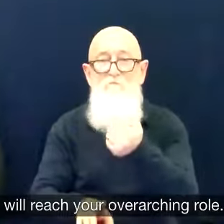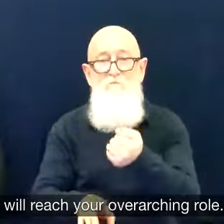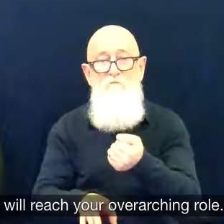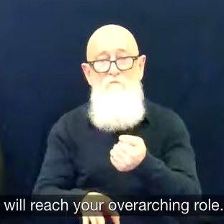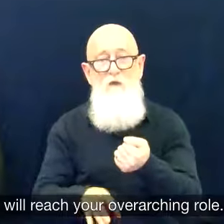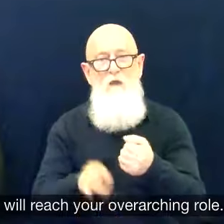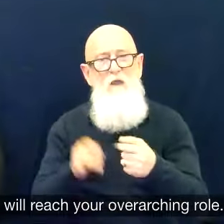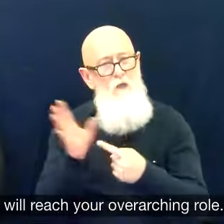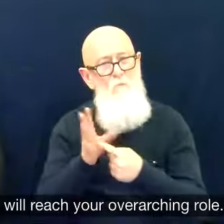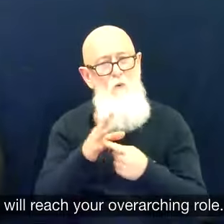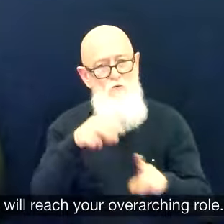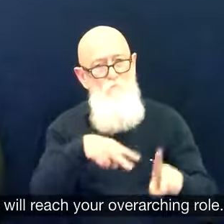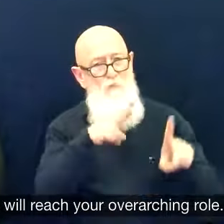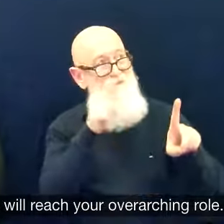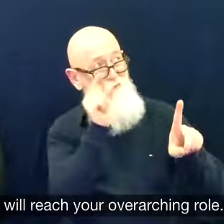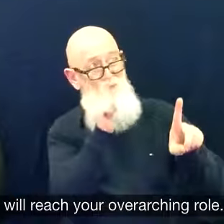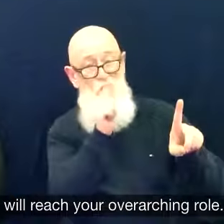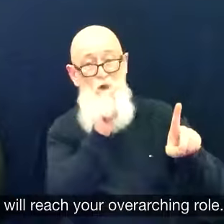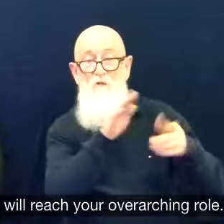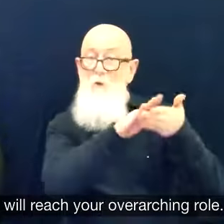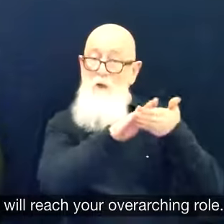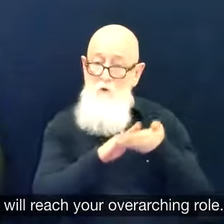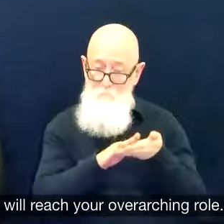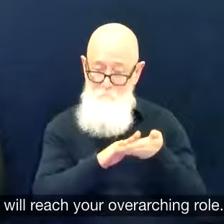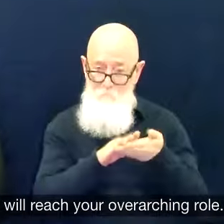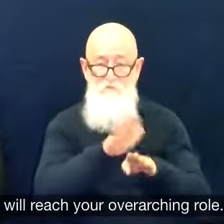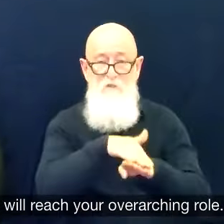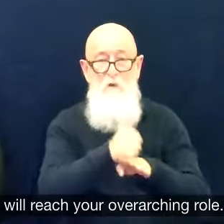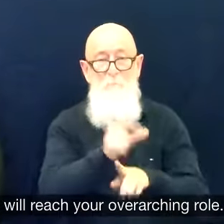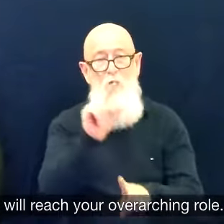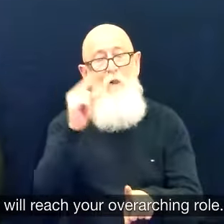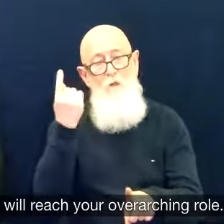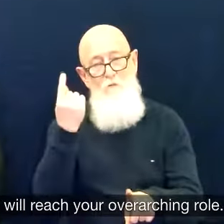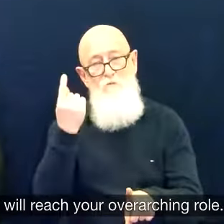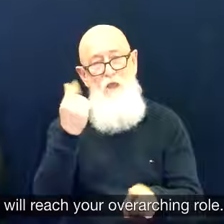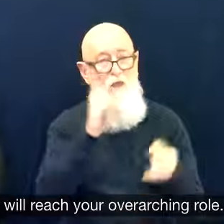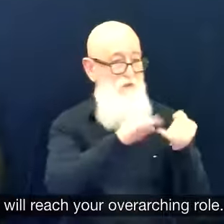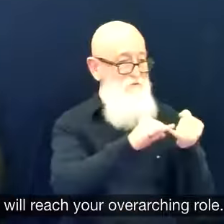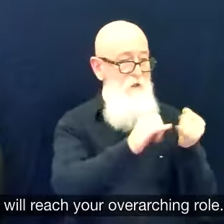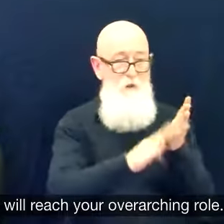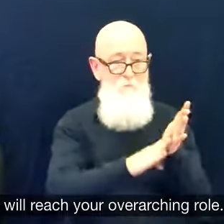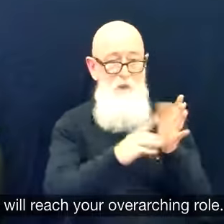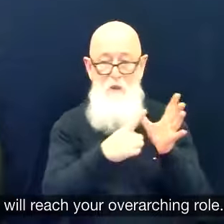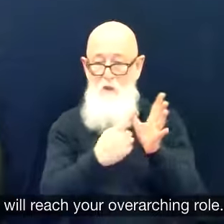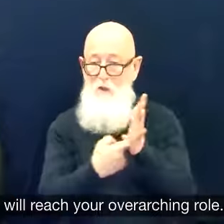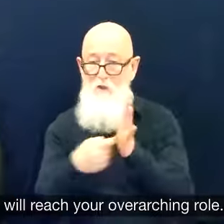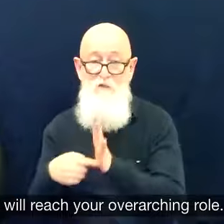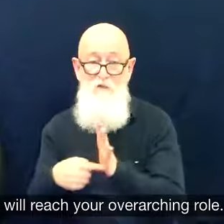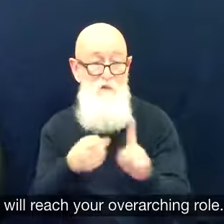mentor, is to help you in setting these goals and using those SMART principles: the